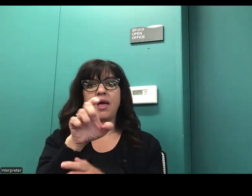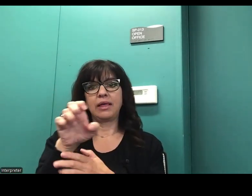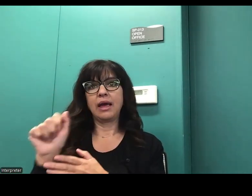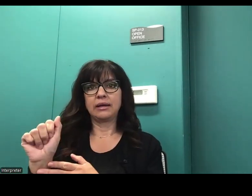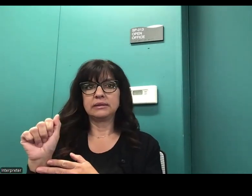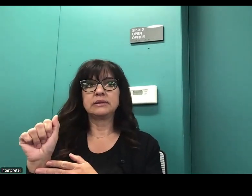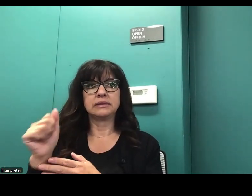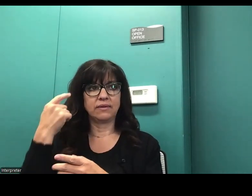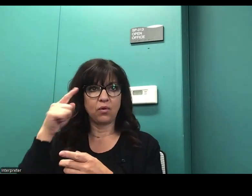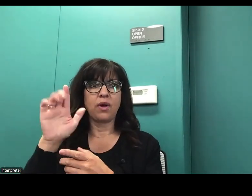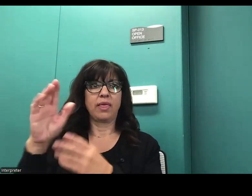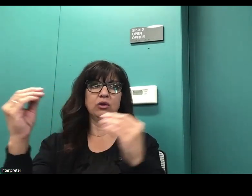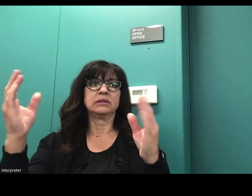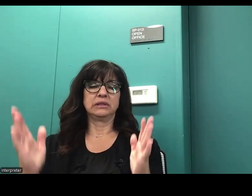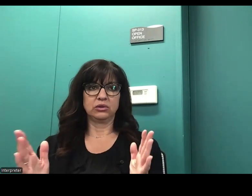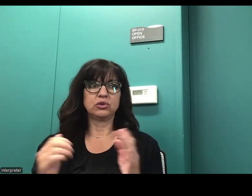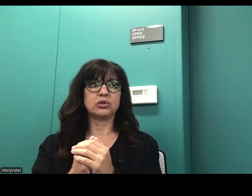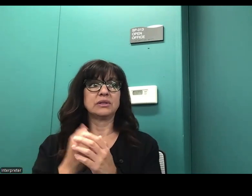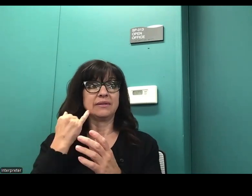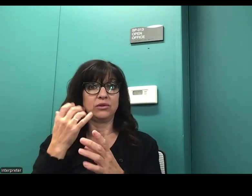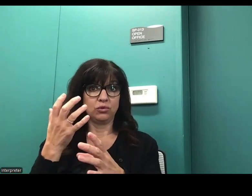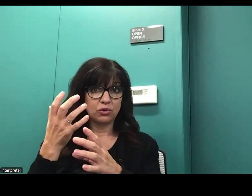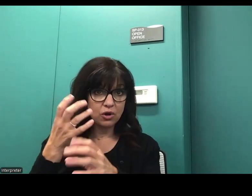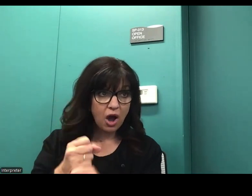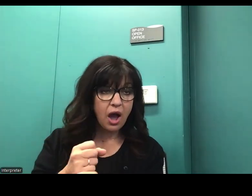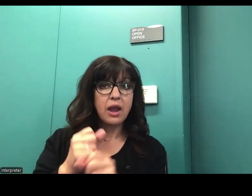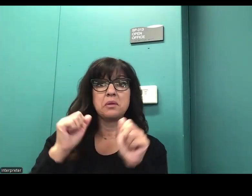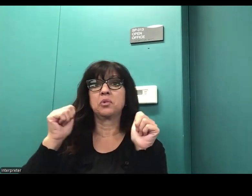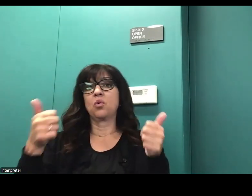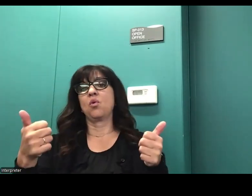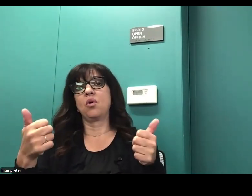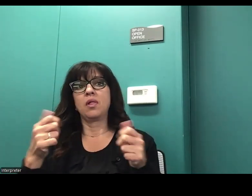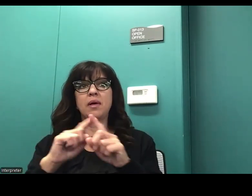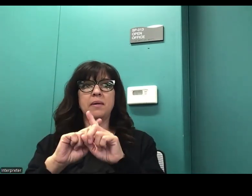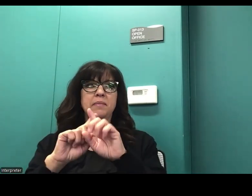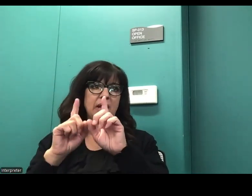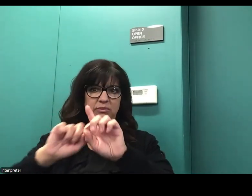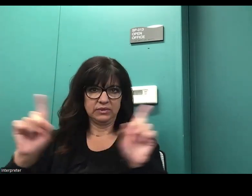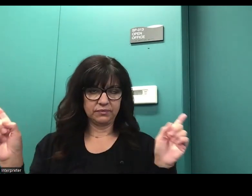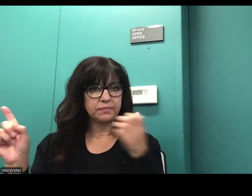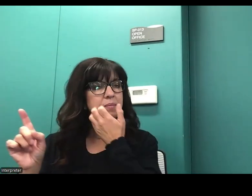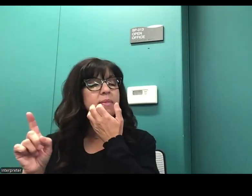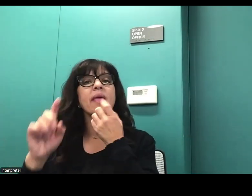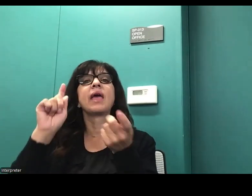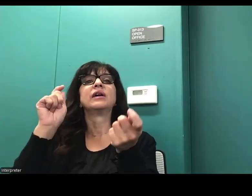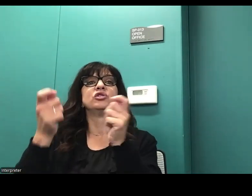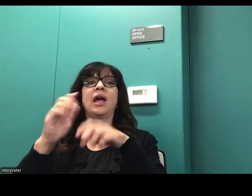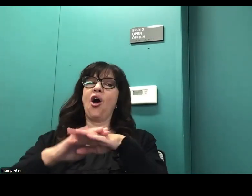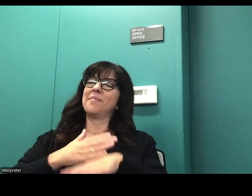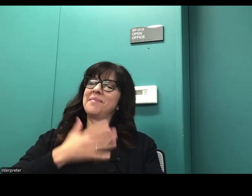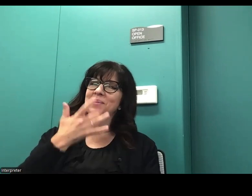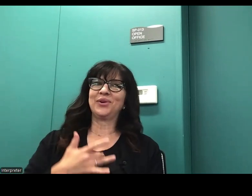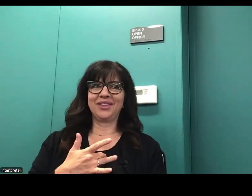LEAs for their educators. So if you got this, cool, but it was different. So they changed it on my